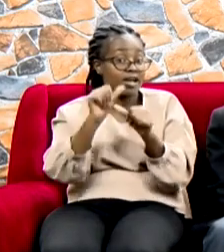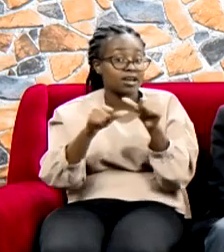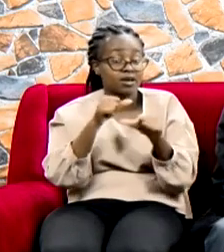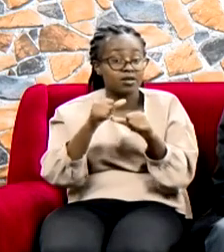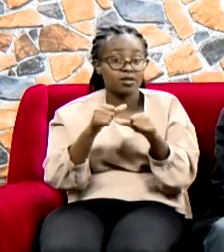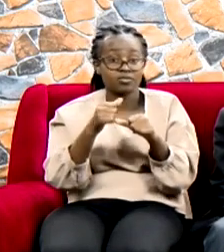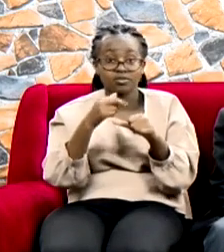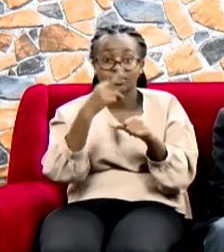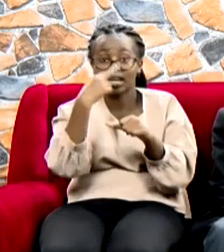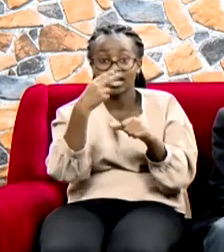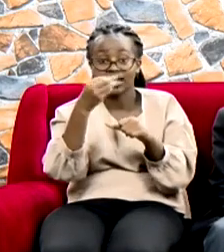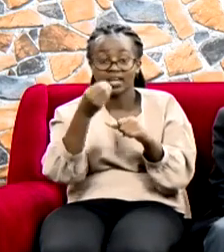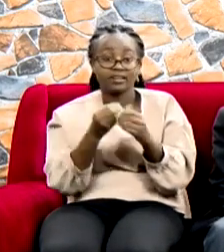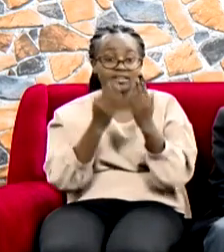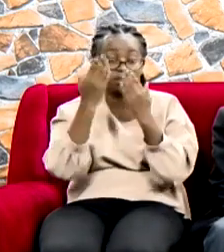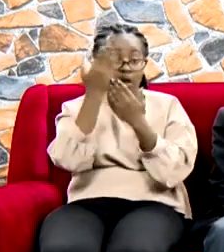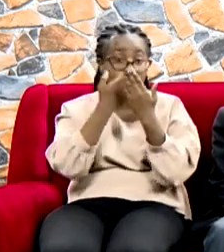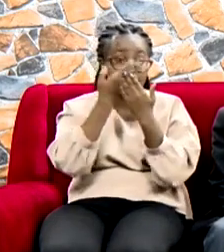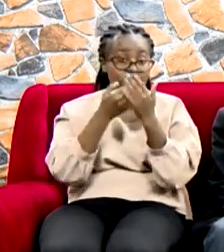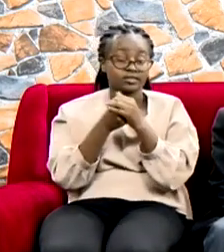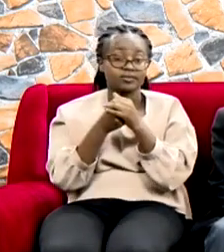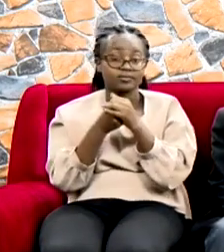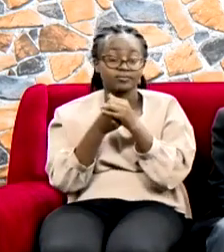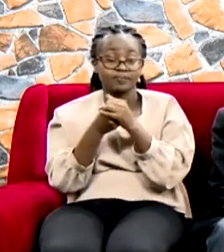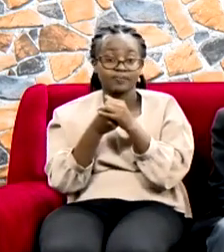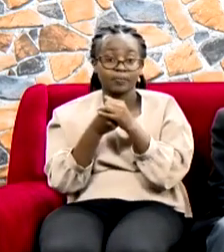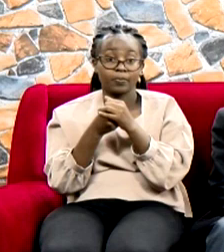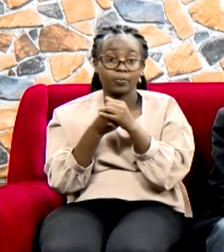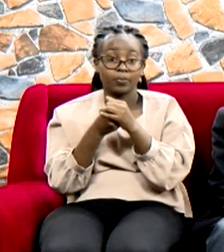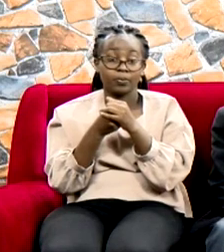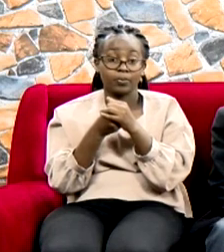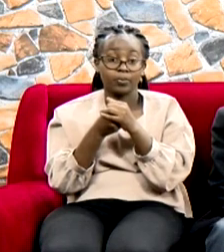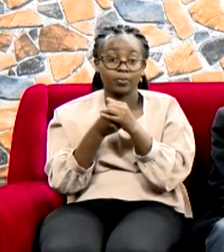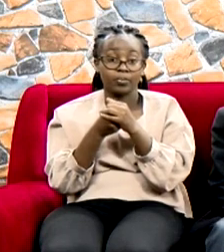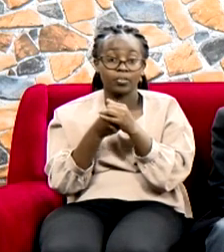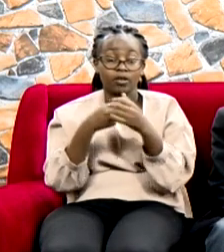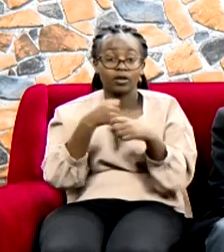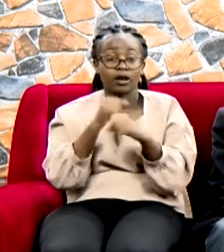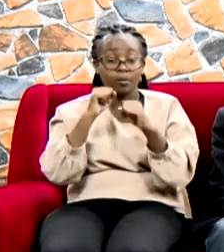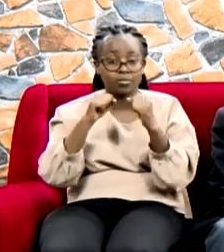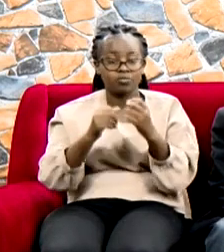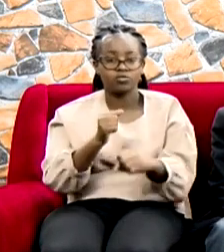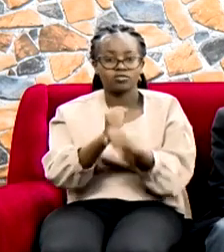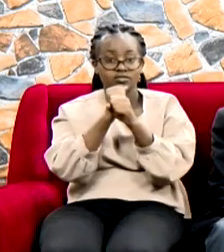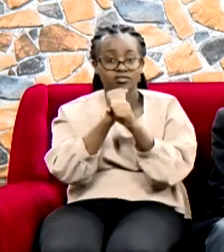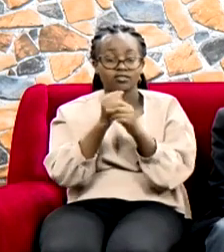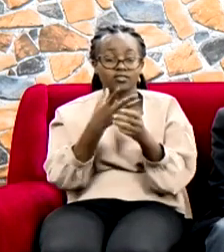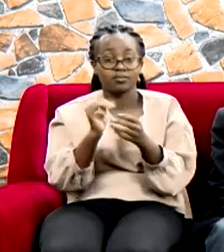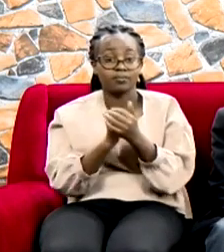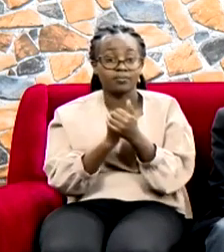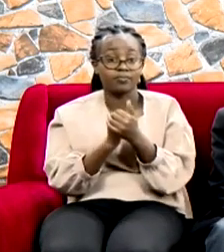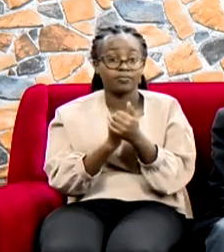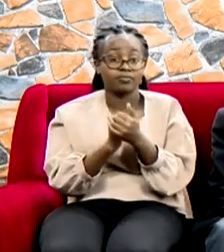meat. Please let us be at ease a bit, just a bit, on our doctors, so that we can be able to trust that side.